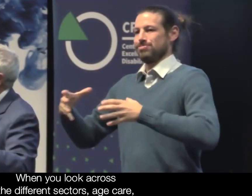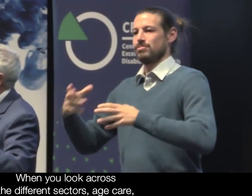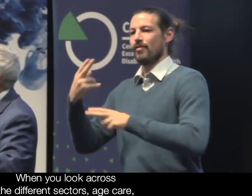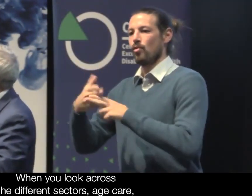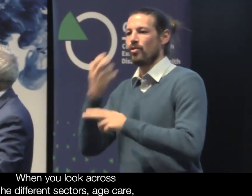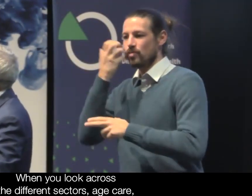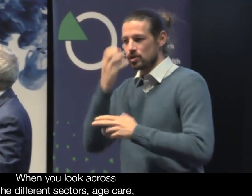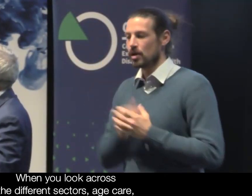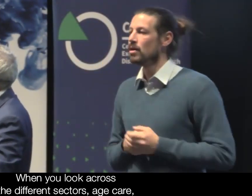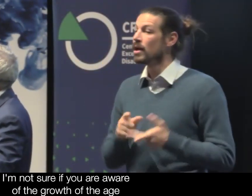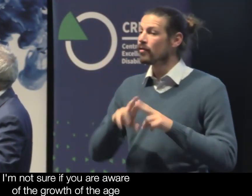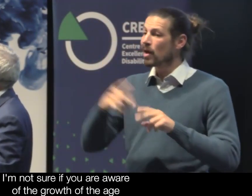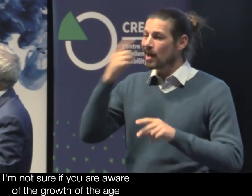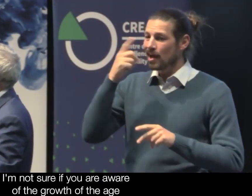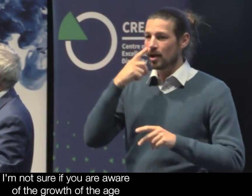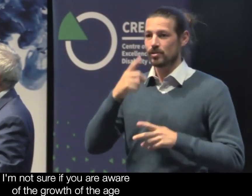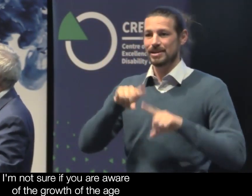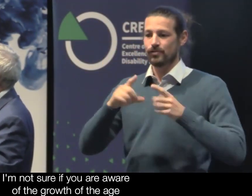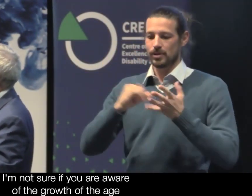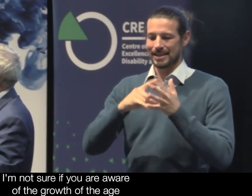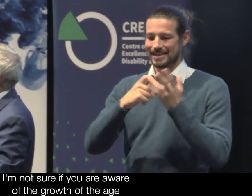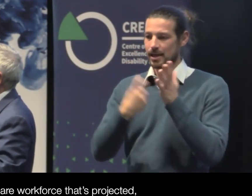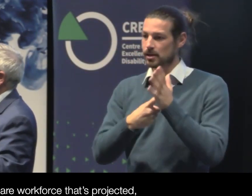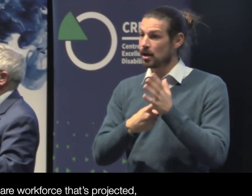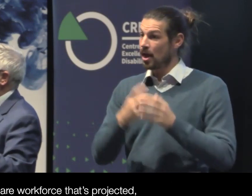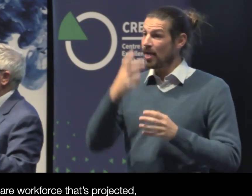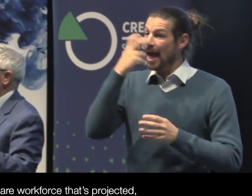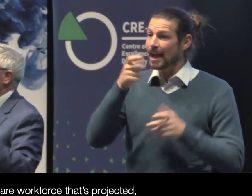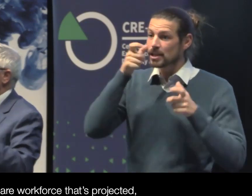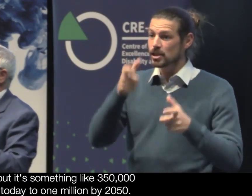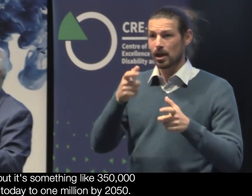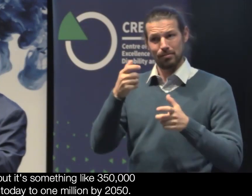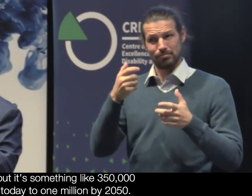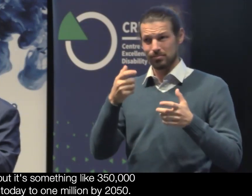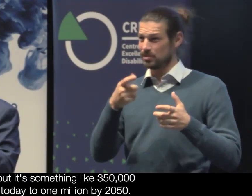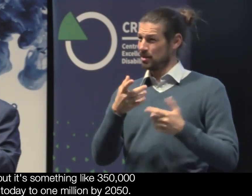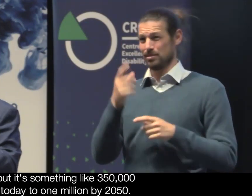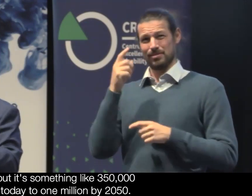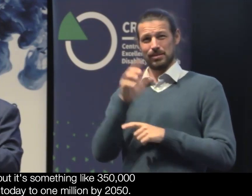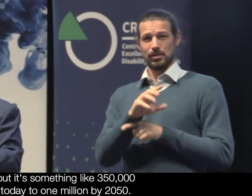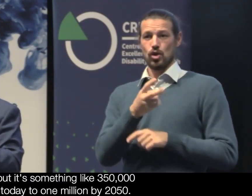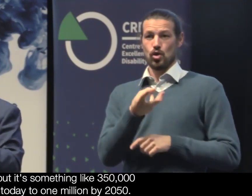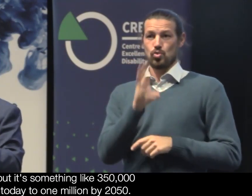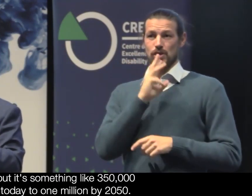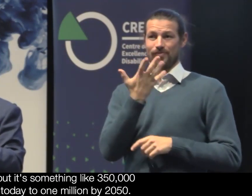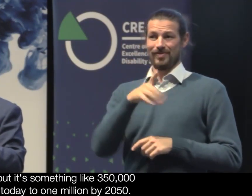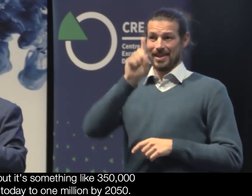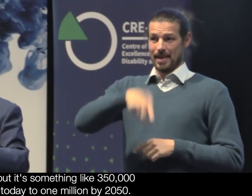aged care. I'm not sure if you're aware of the growth of the aged care workforce that's projected, but it's something like 350,000